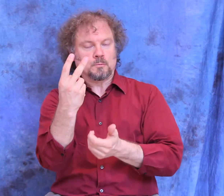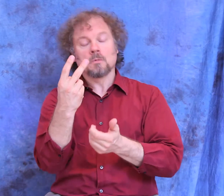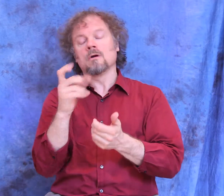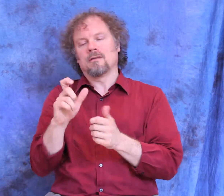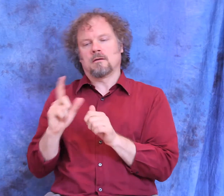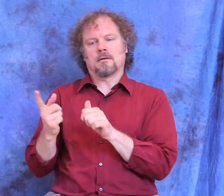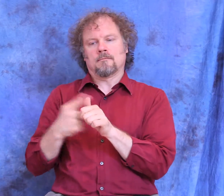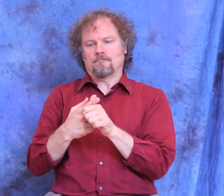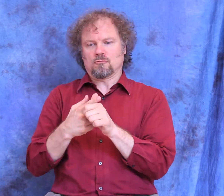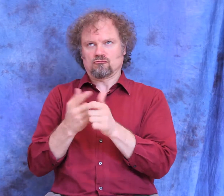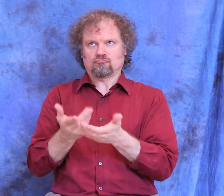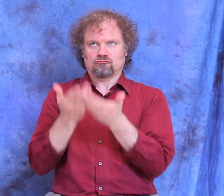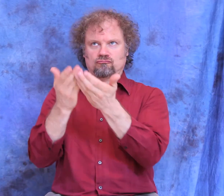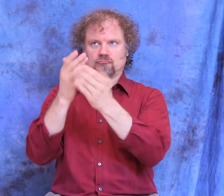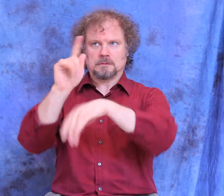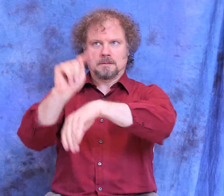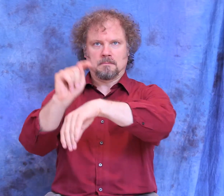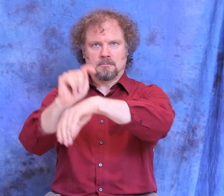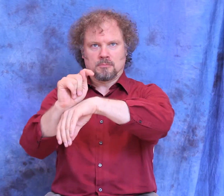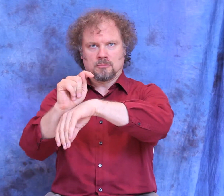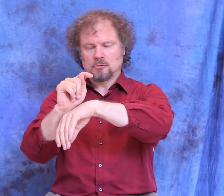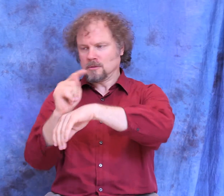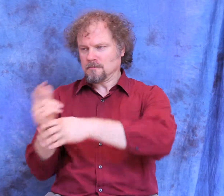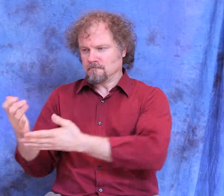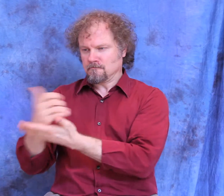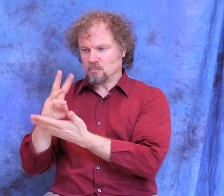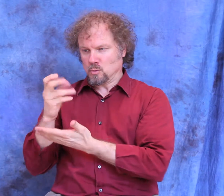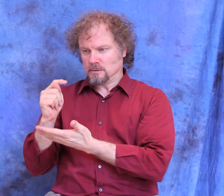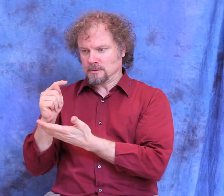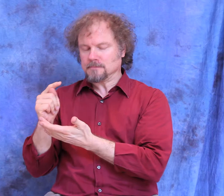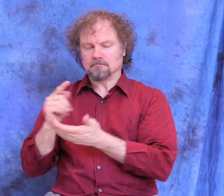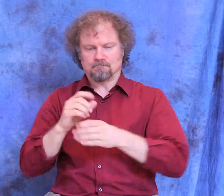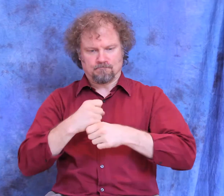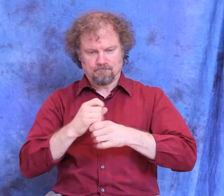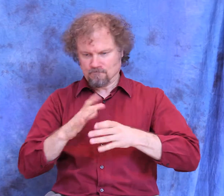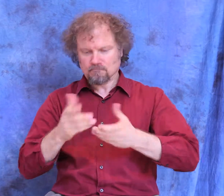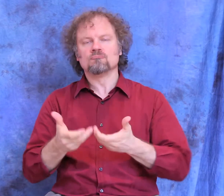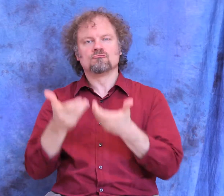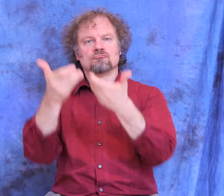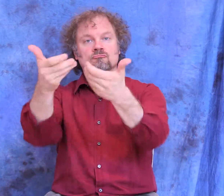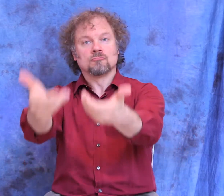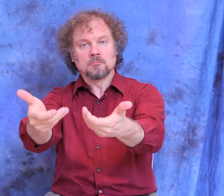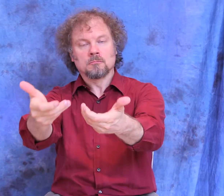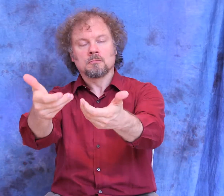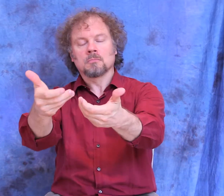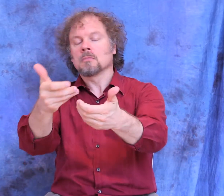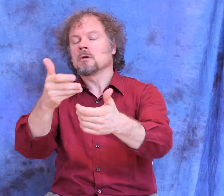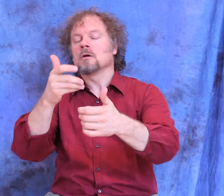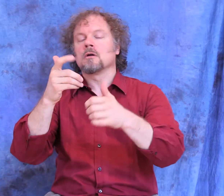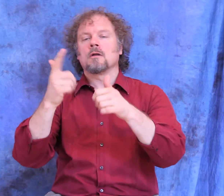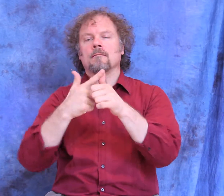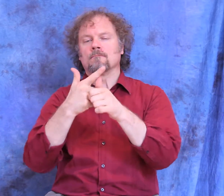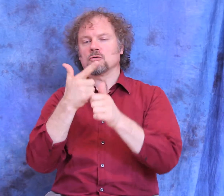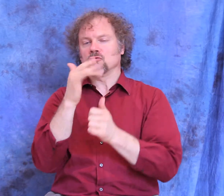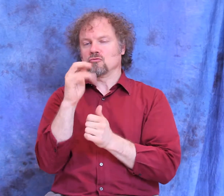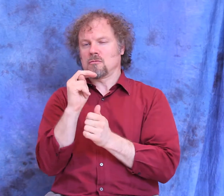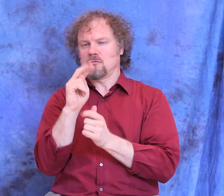temple offering from the new wheat crop. An offering of the first ripened grain demonstrates